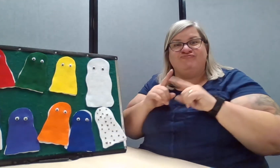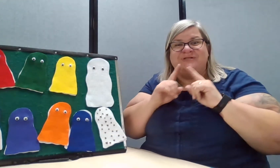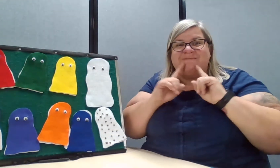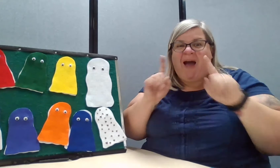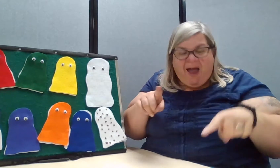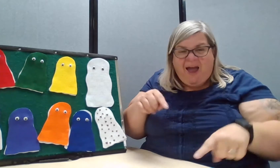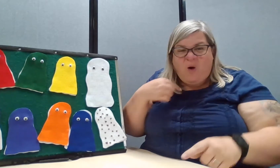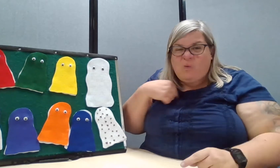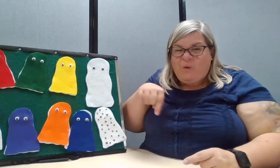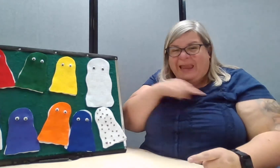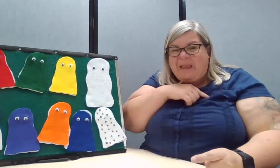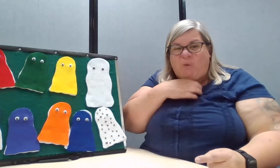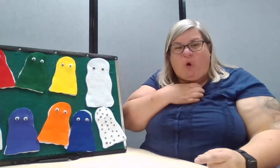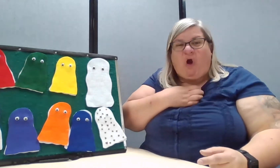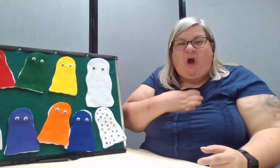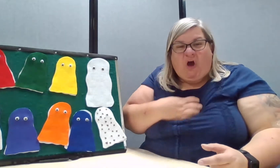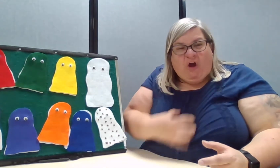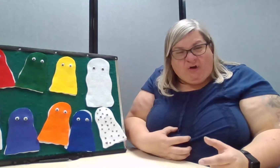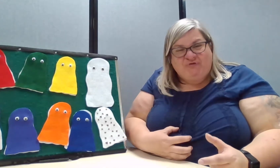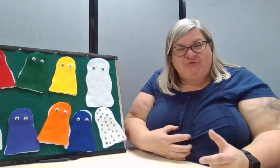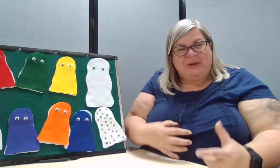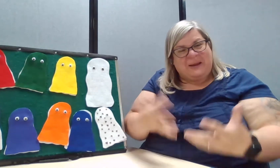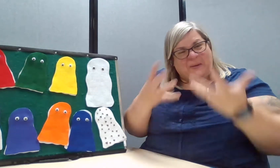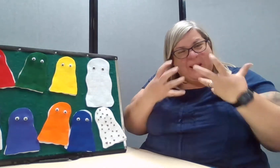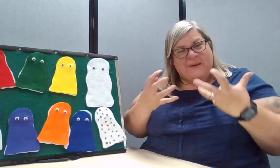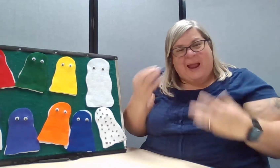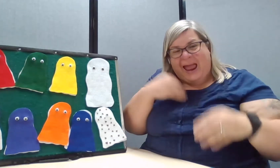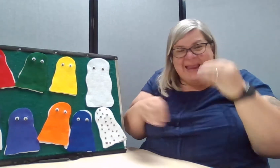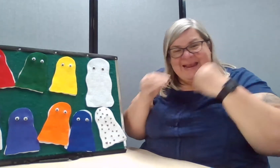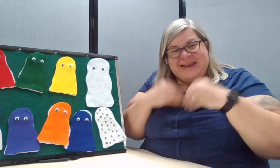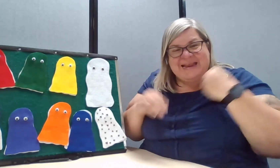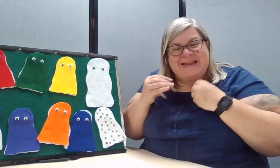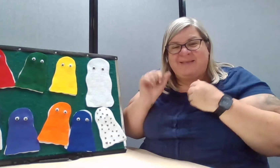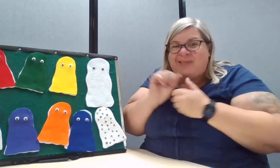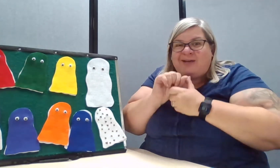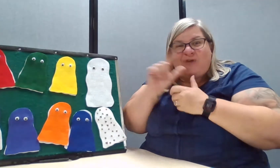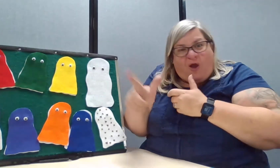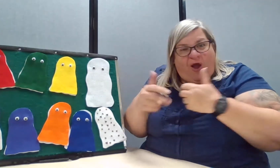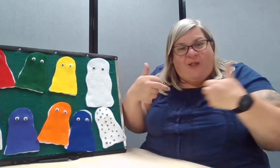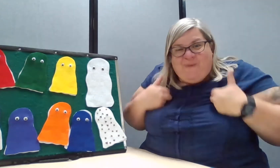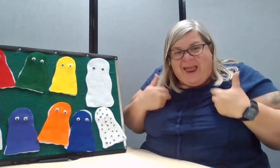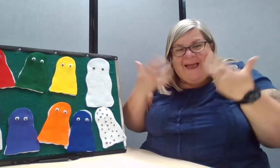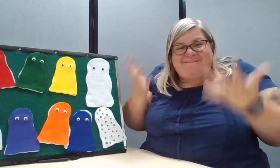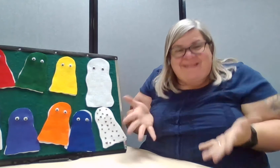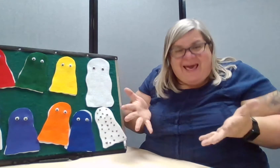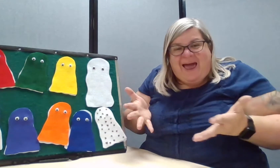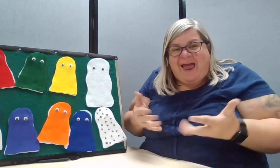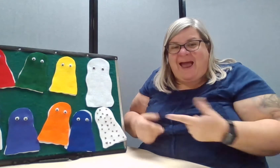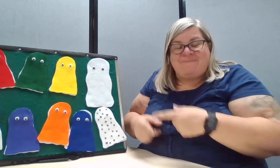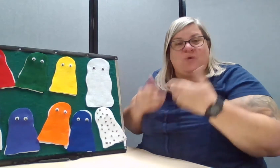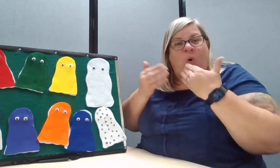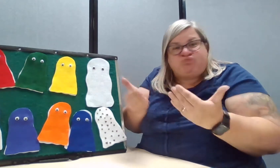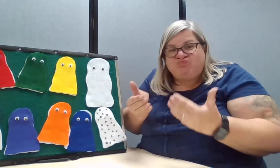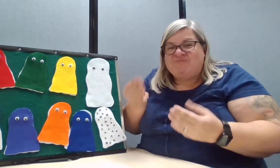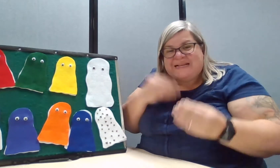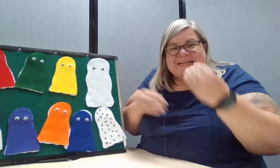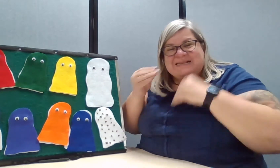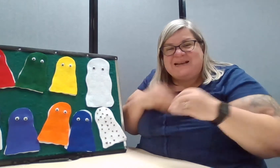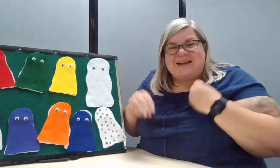little ghosts answered, we were hungry and we wanted to eat. This was all we had. So